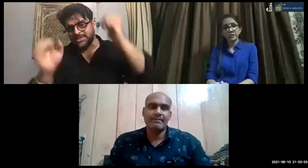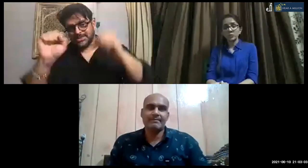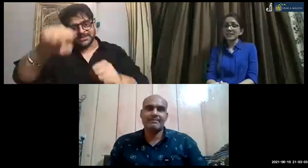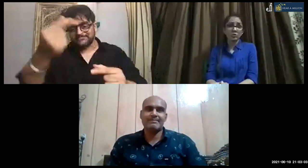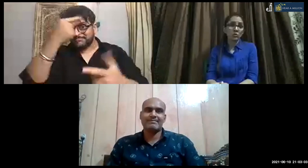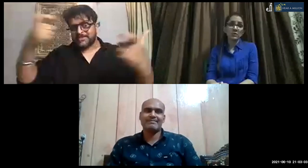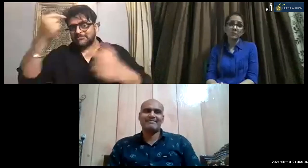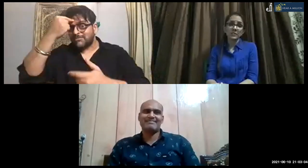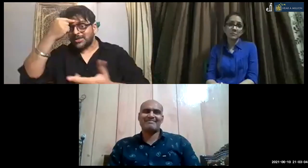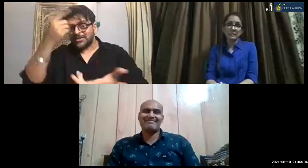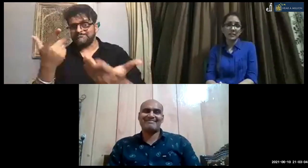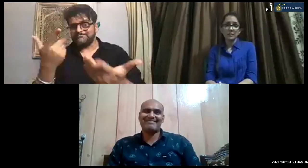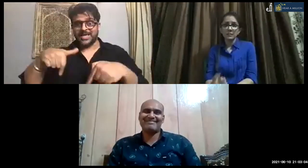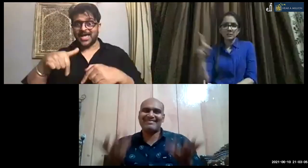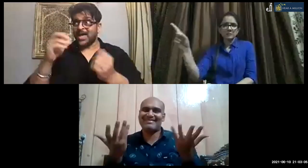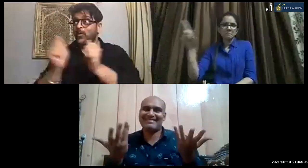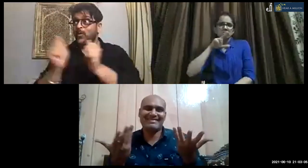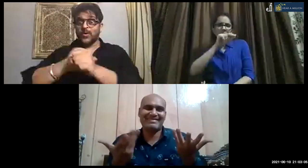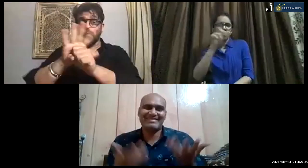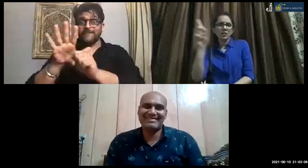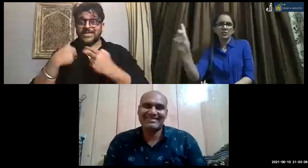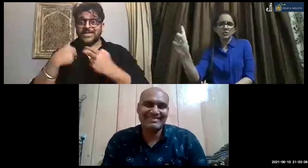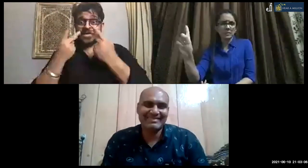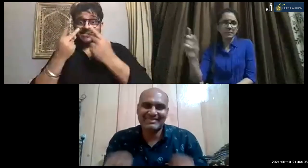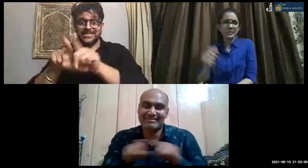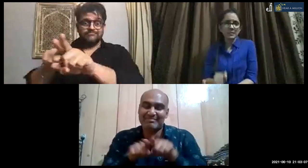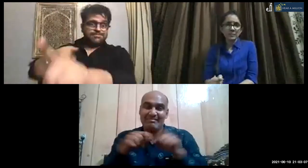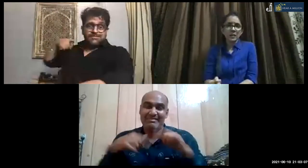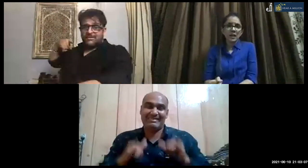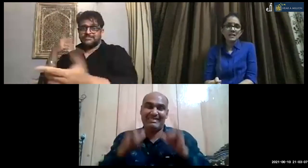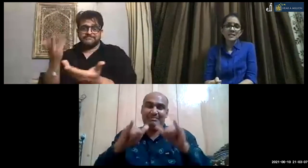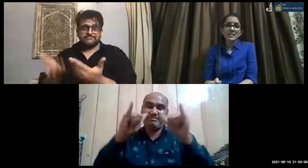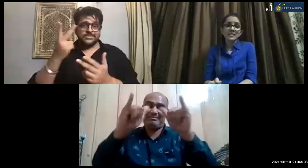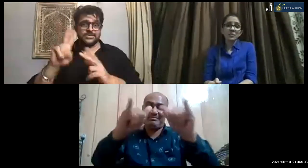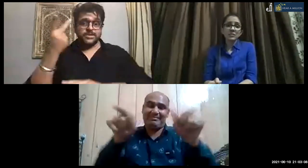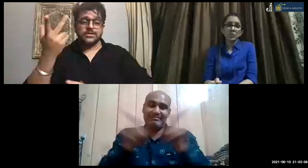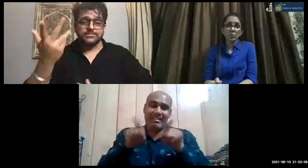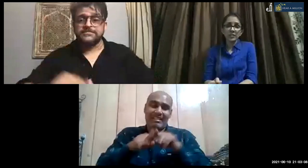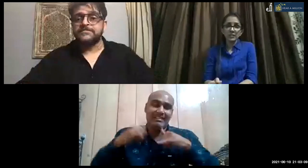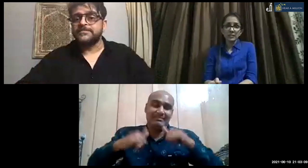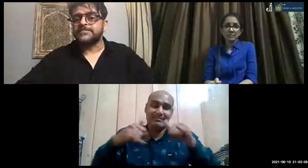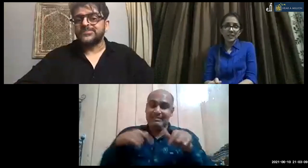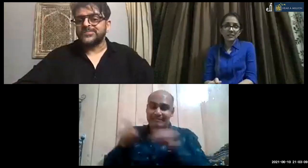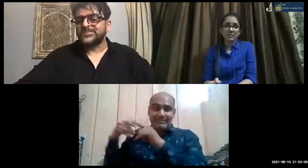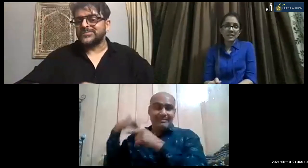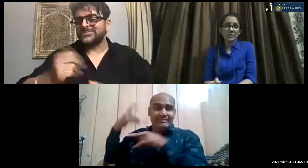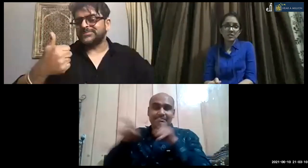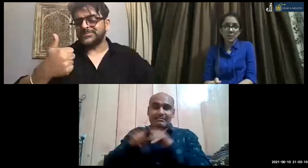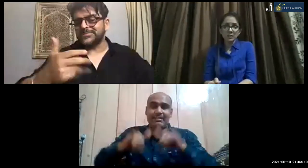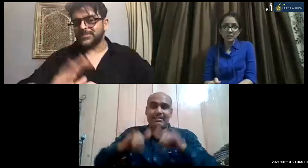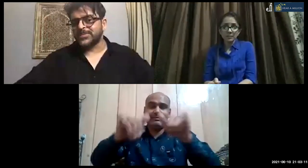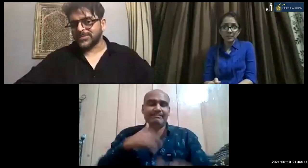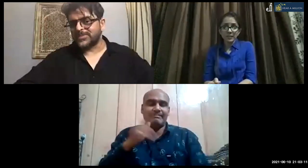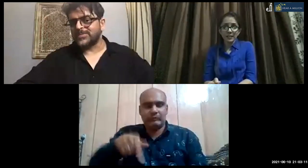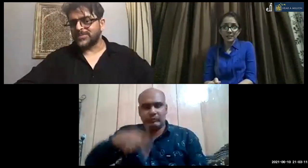Just to let you Can know. I say something here? Just a minute, please. As I see with the COVID, yeah, the challenge is